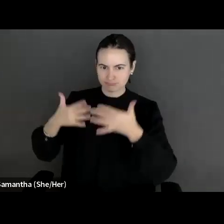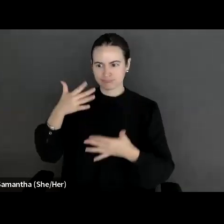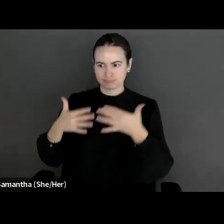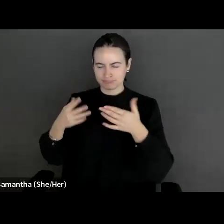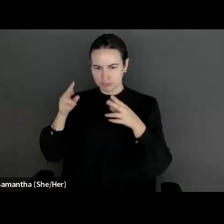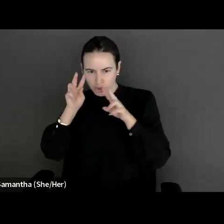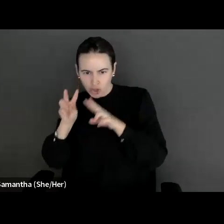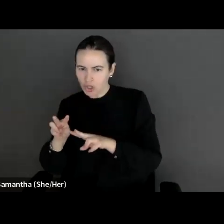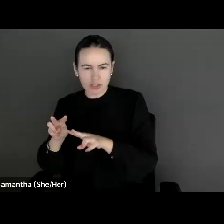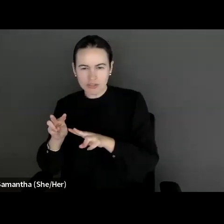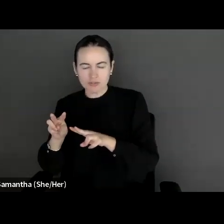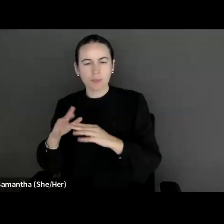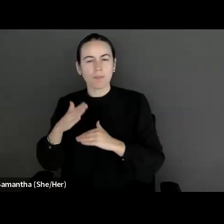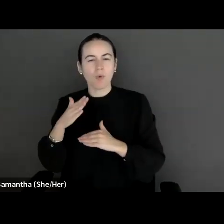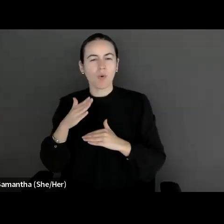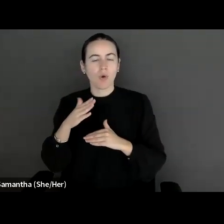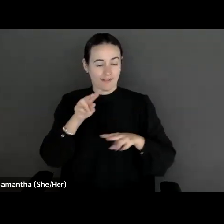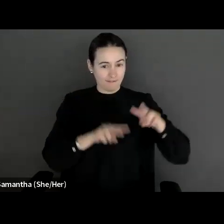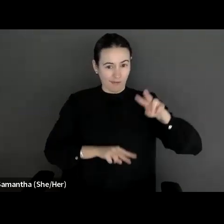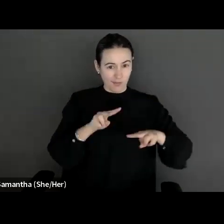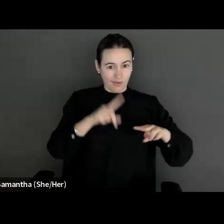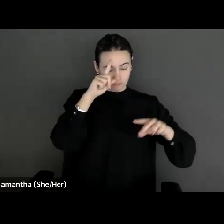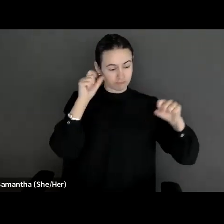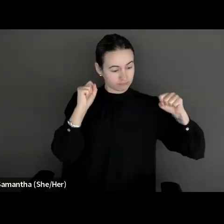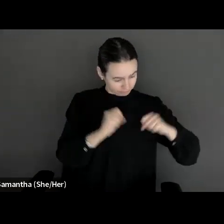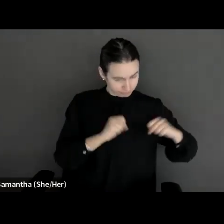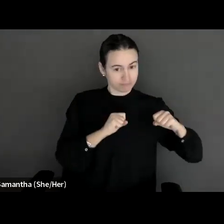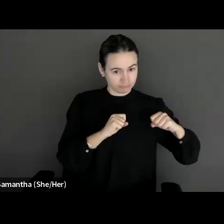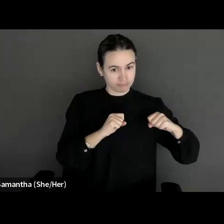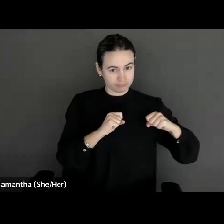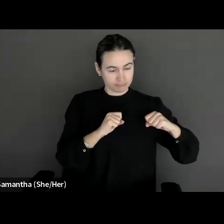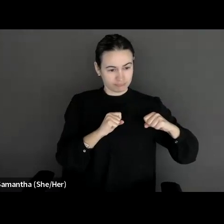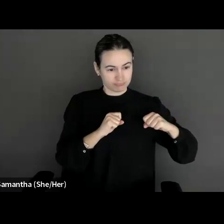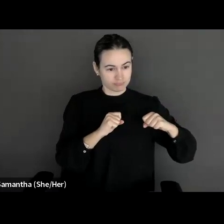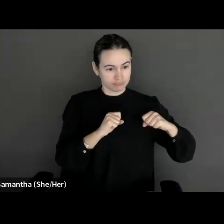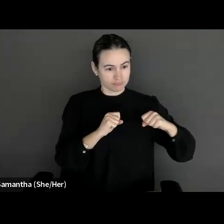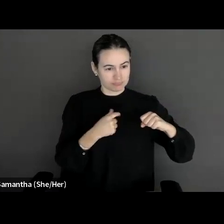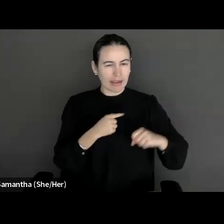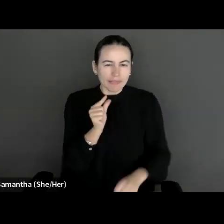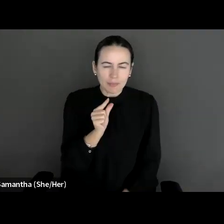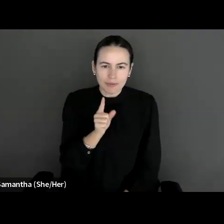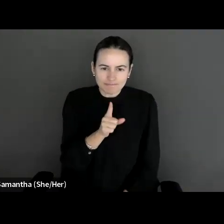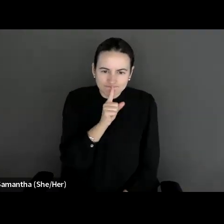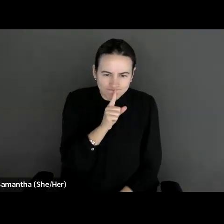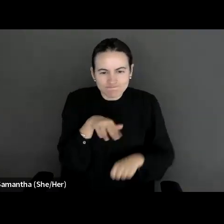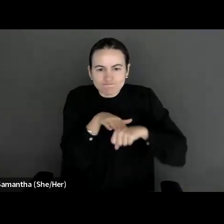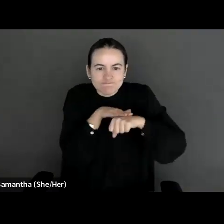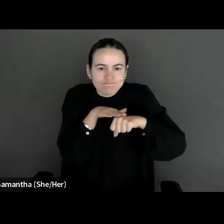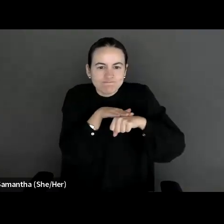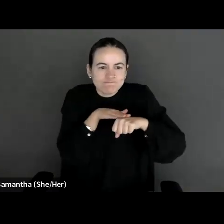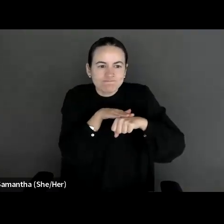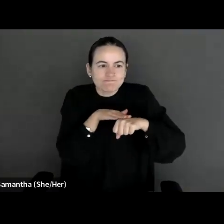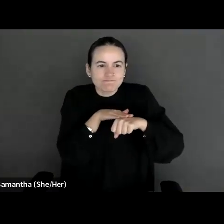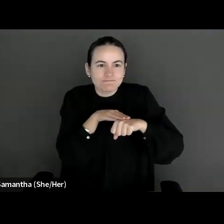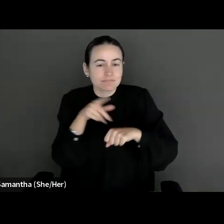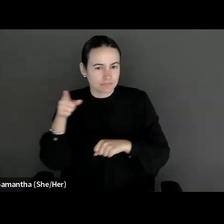rater agreements, and that I didn't really talk about that part actually much at all. I just had it on the but slide